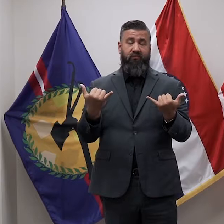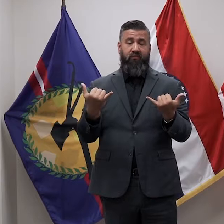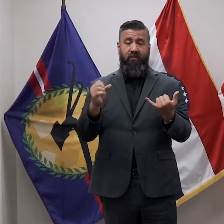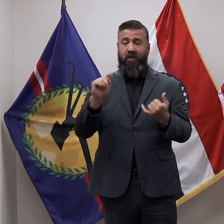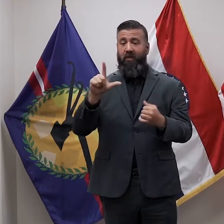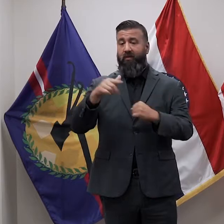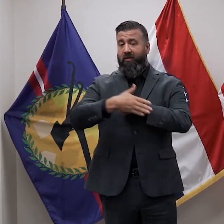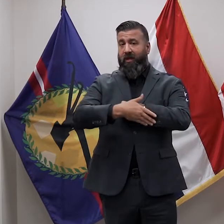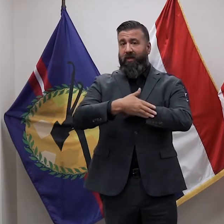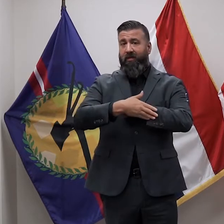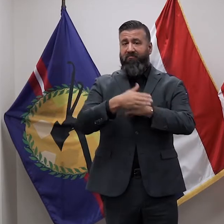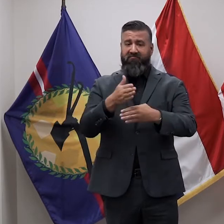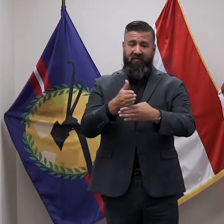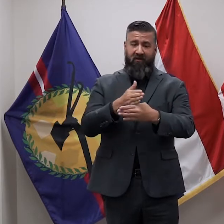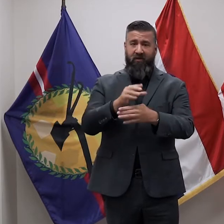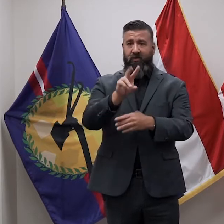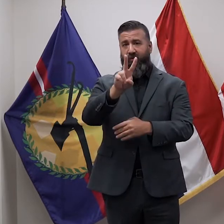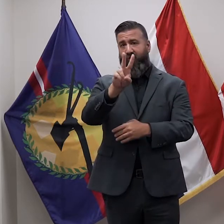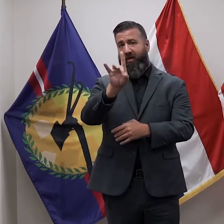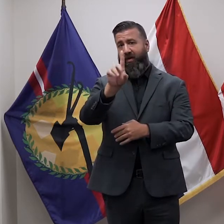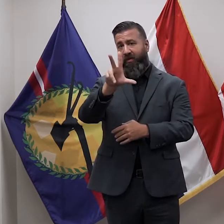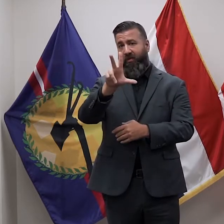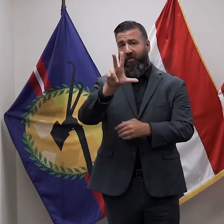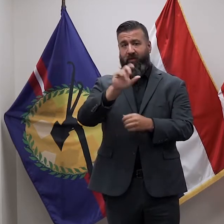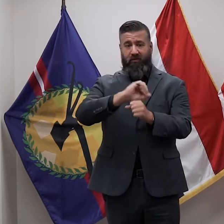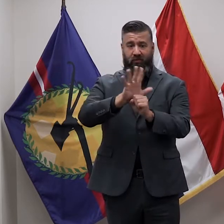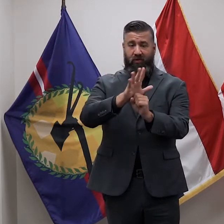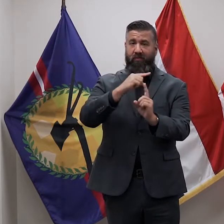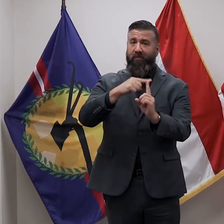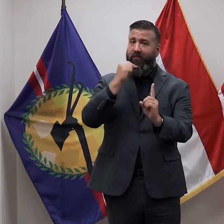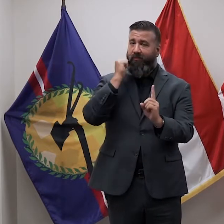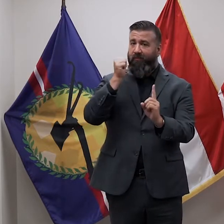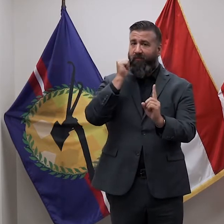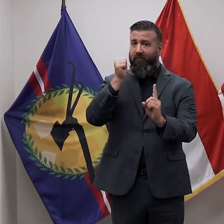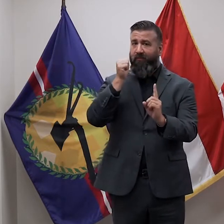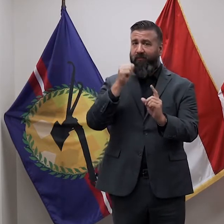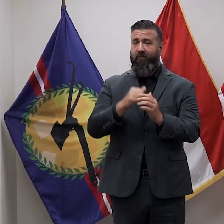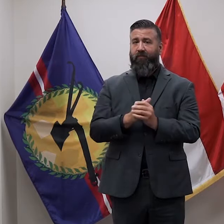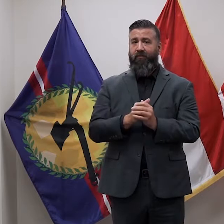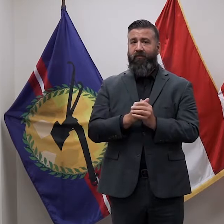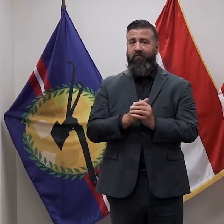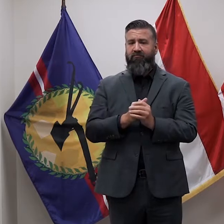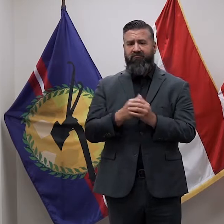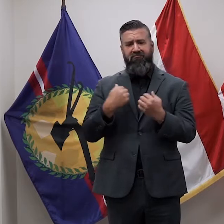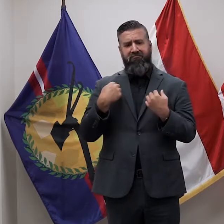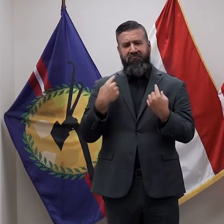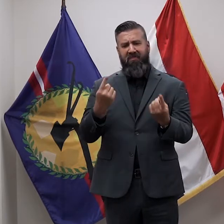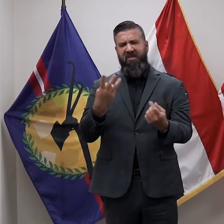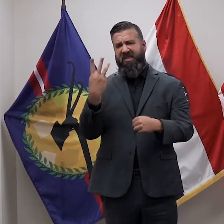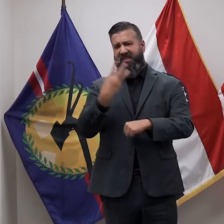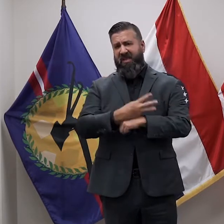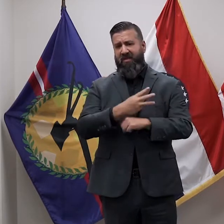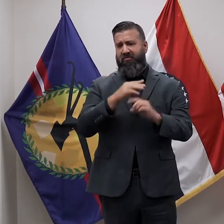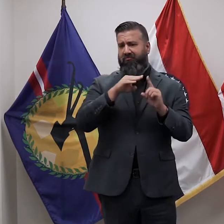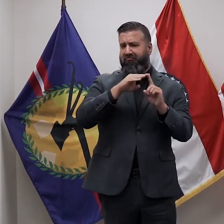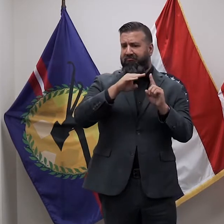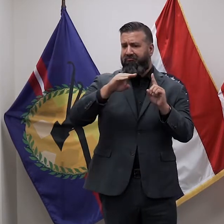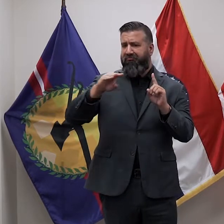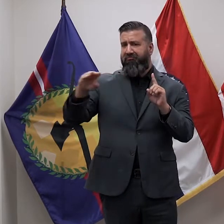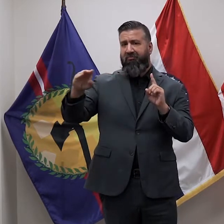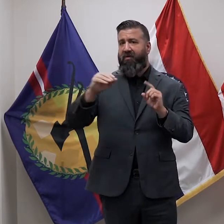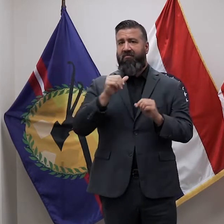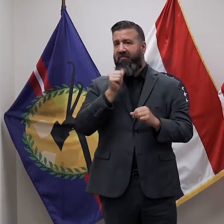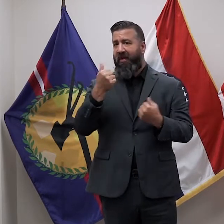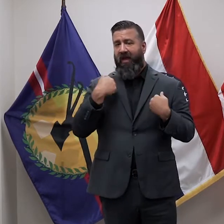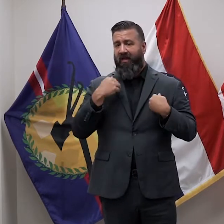averaging 283 cases every day. And we have been on a bit of a flat trajectory for about 6 days in a row, in which we have